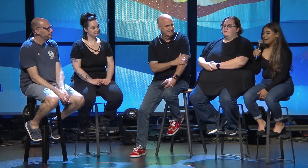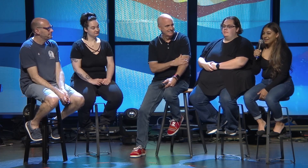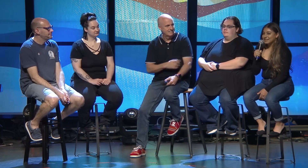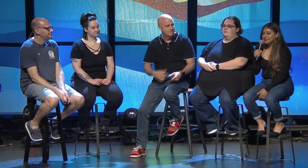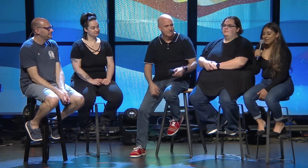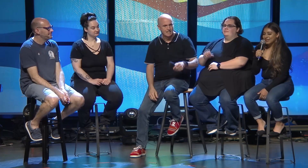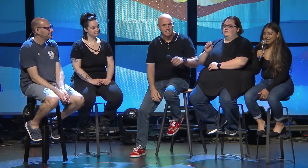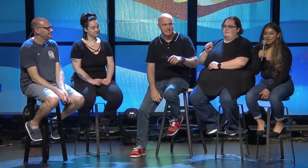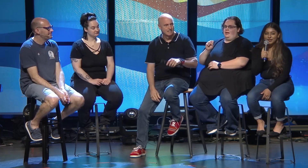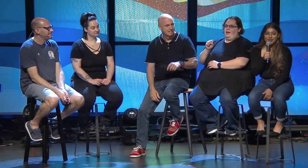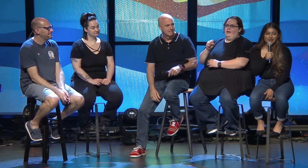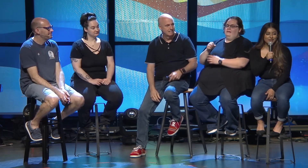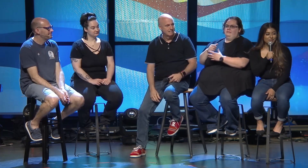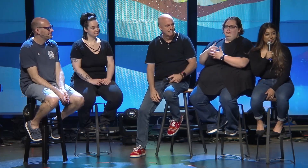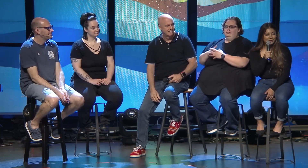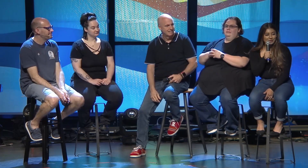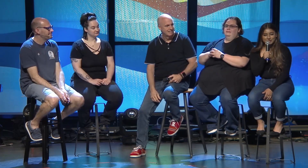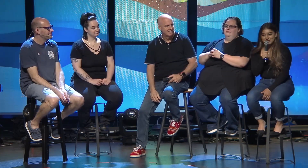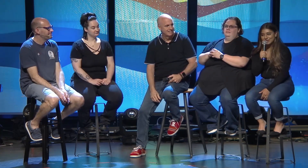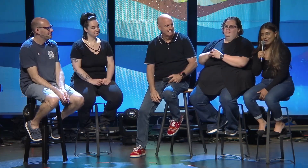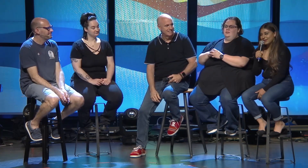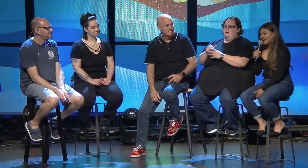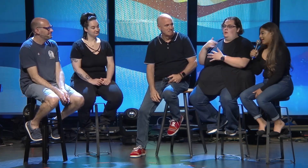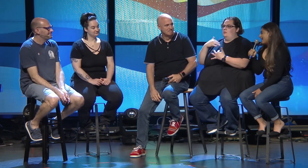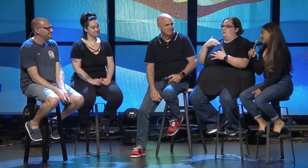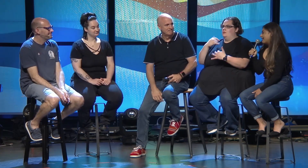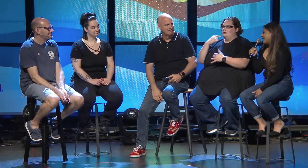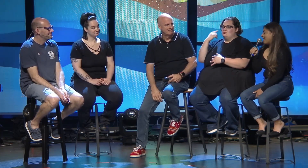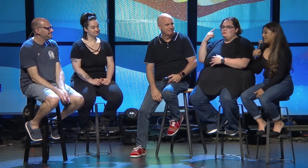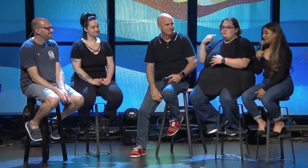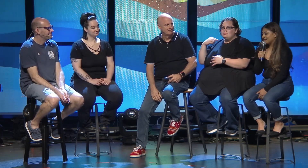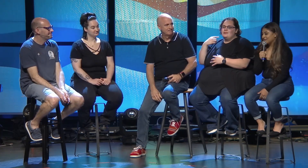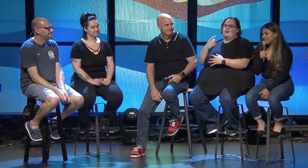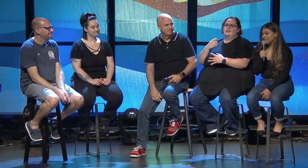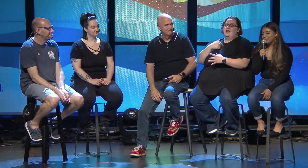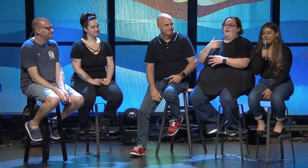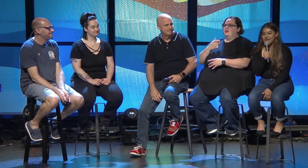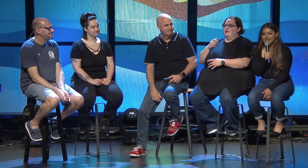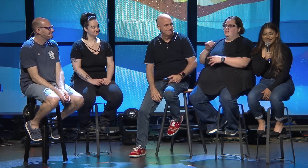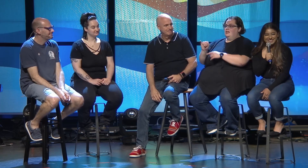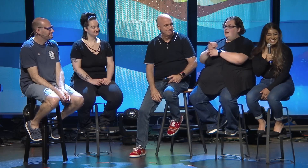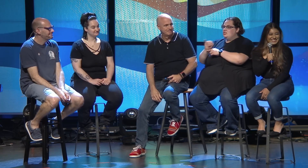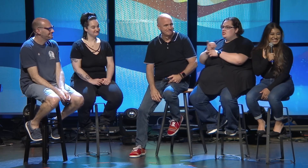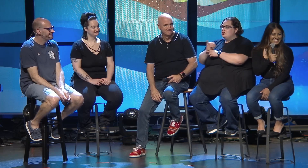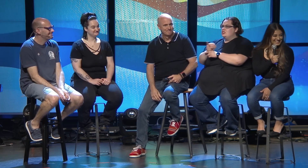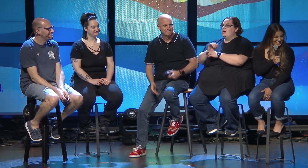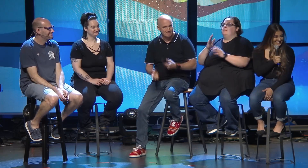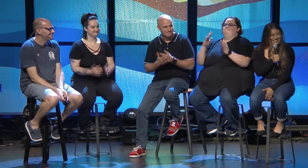And yeah, it's been a roller coaster. I have an internship with